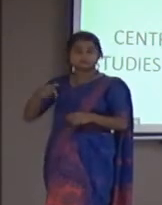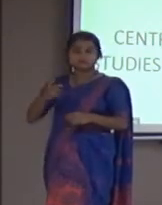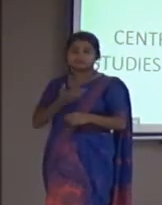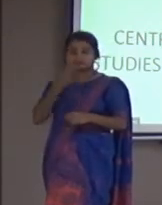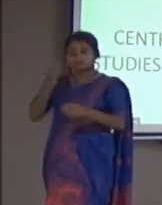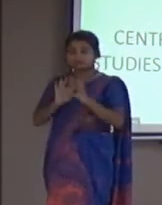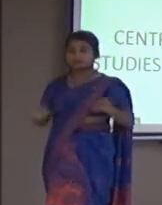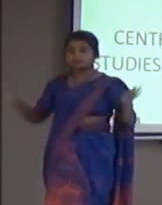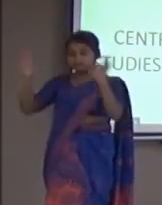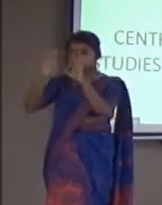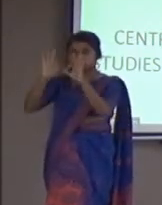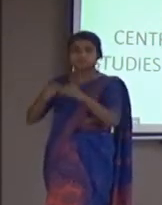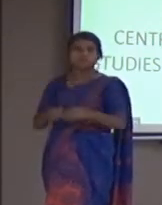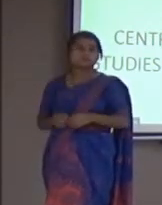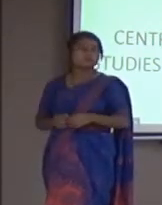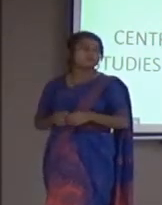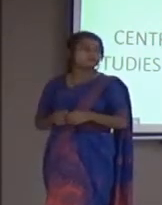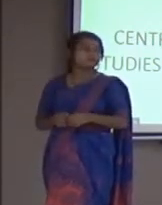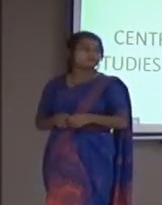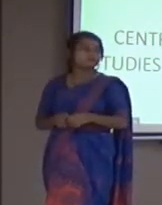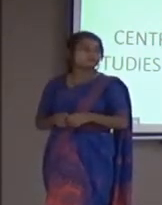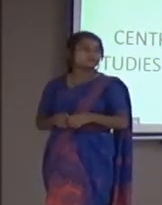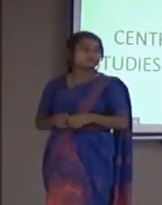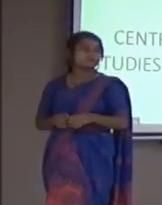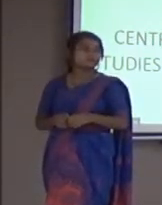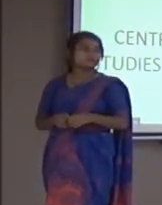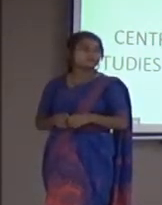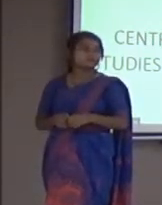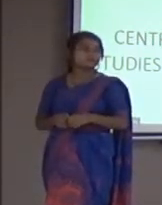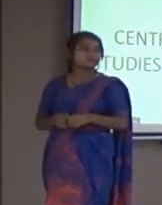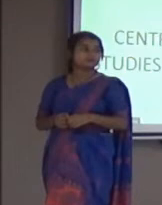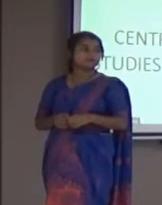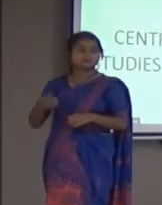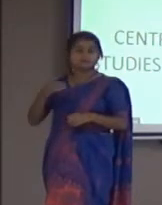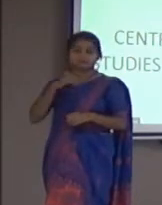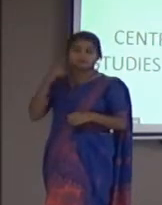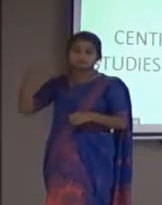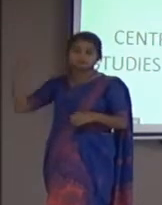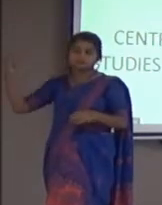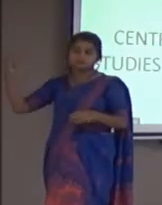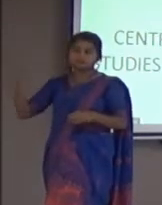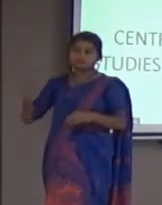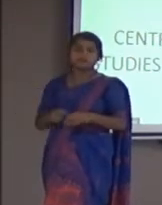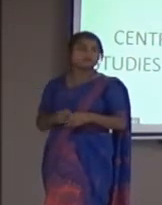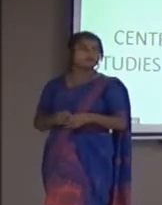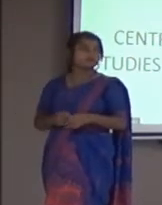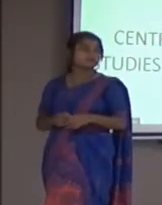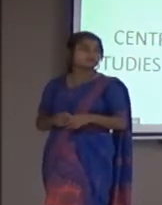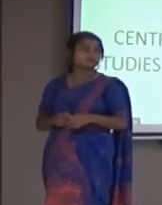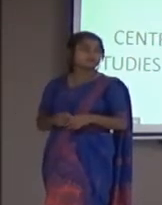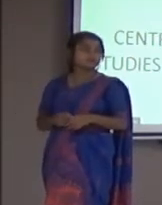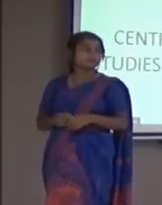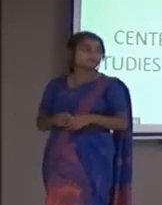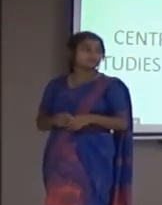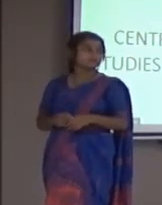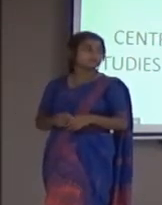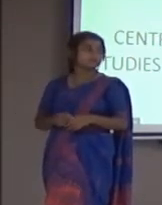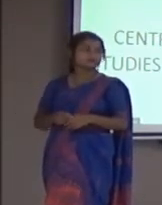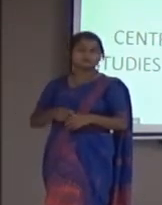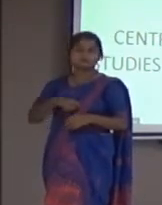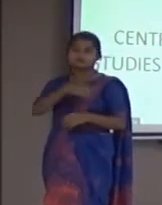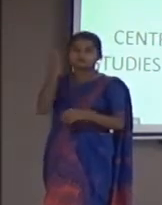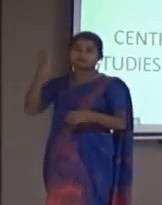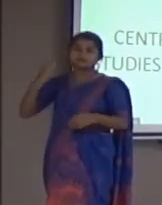most important that we need to take care of. Because here, I believe our own concern is all about the nomenclature